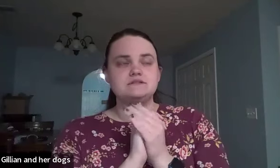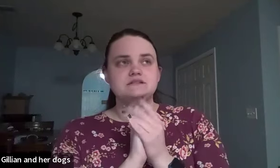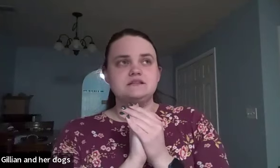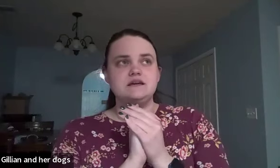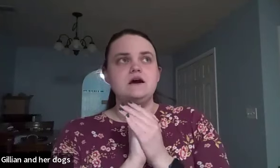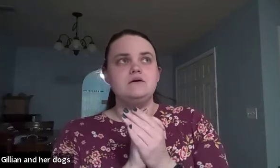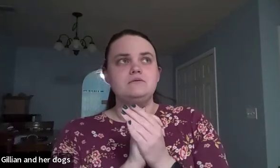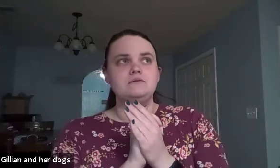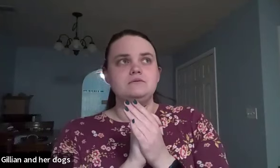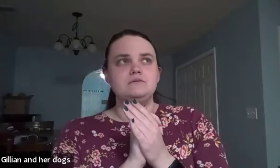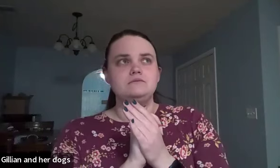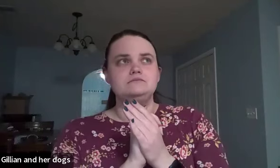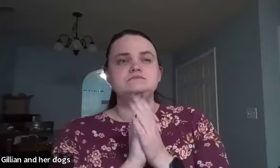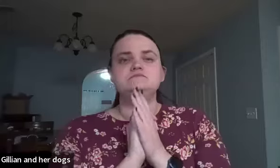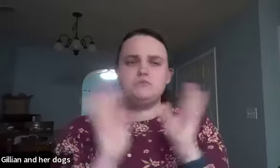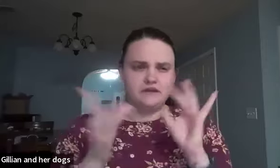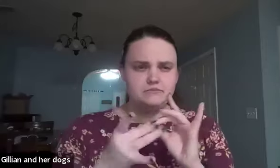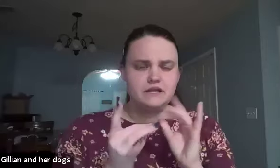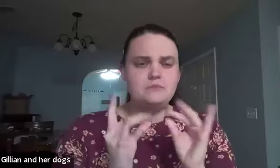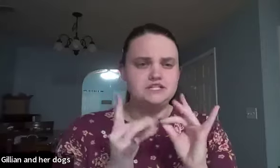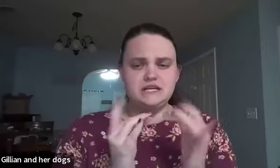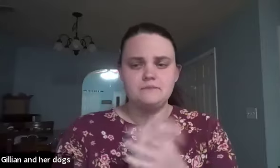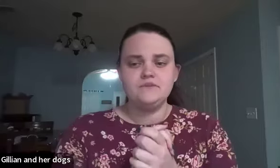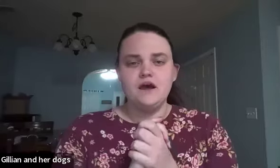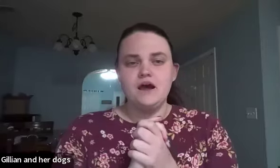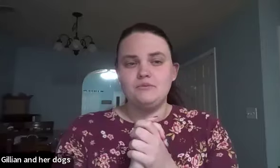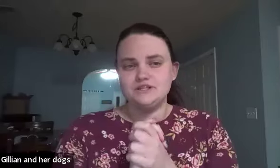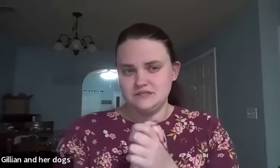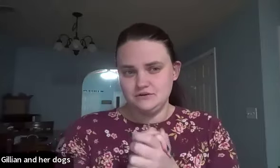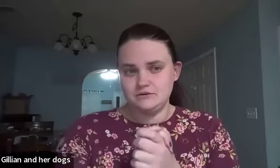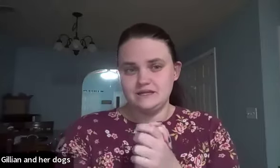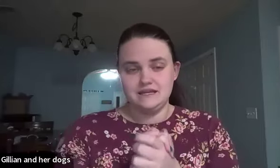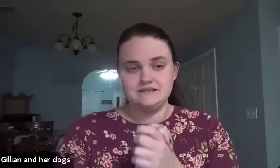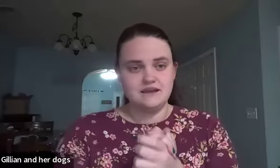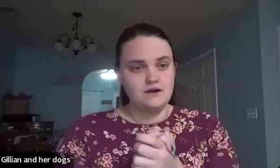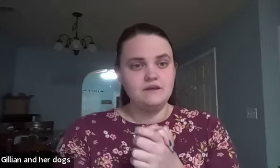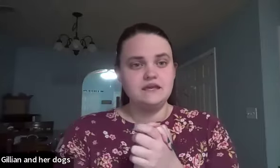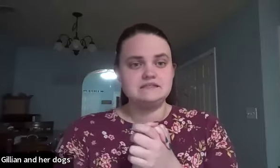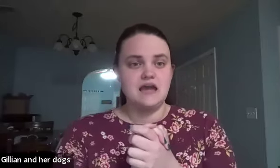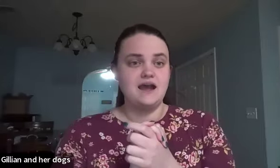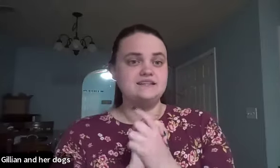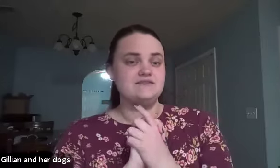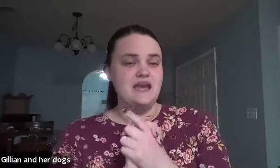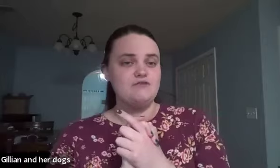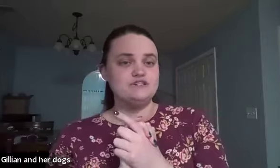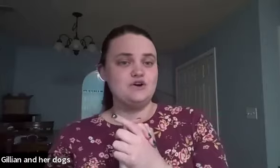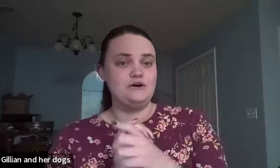I was gonna say, I'll bring it up right now. I'll mention it now. What's really cool in ASL is that they have what's called